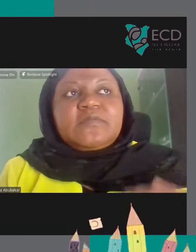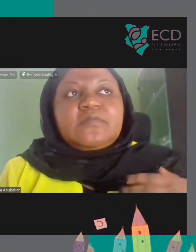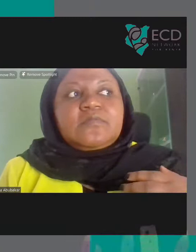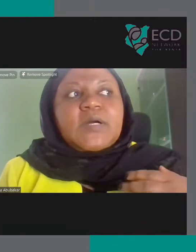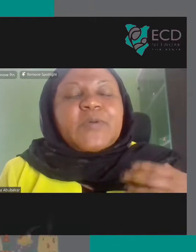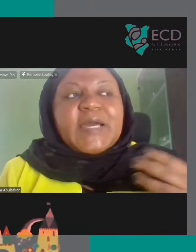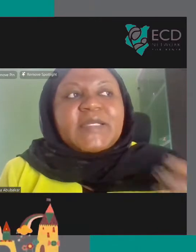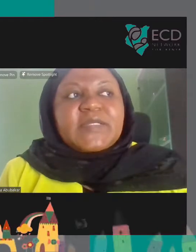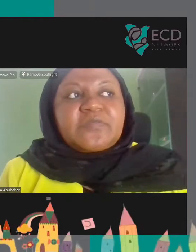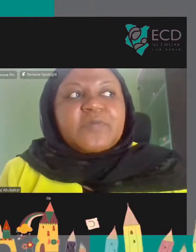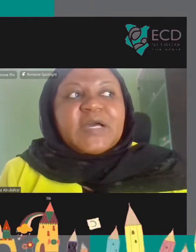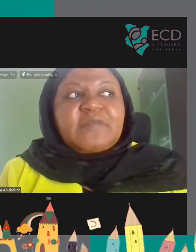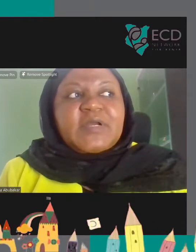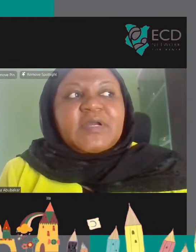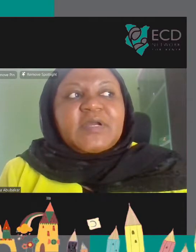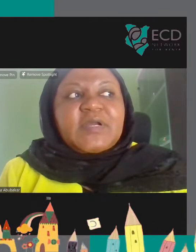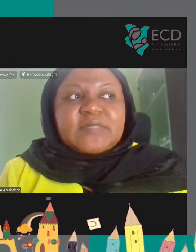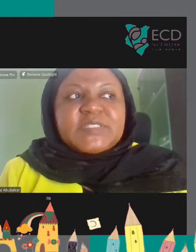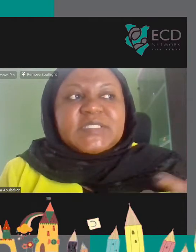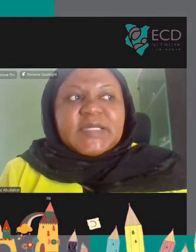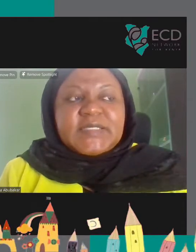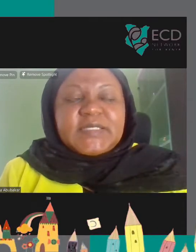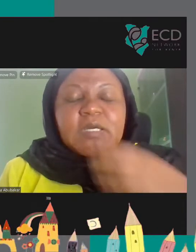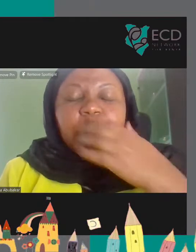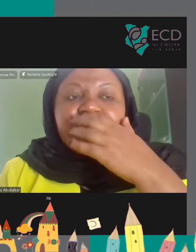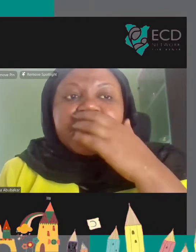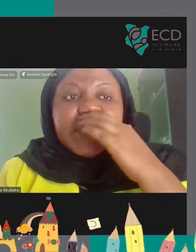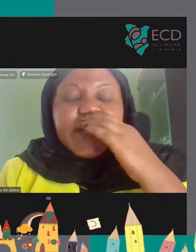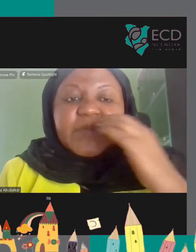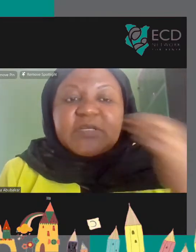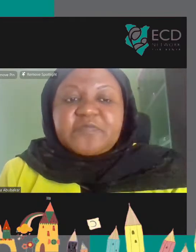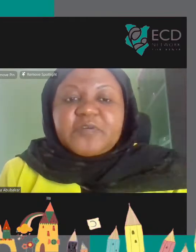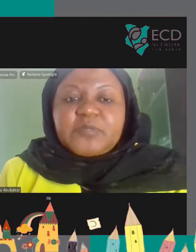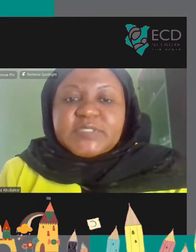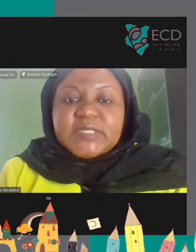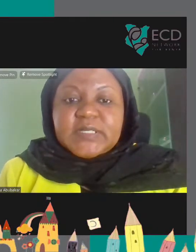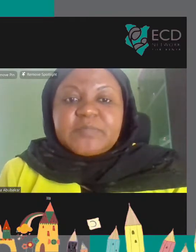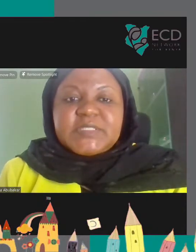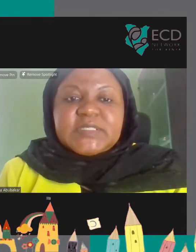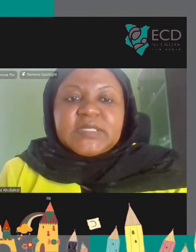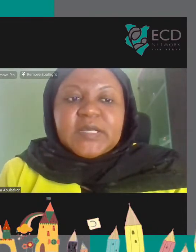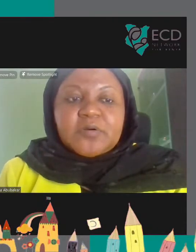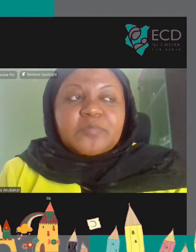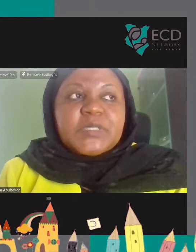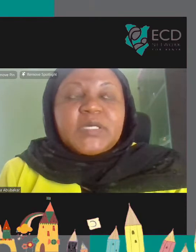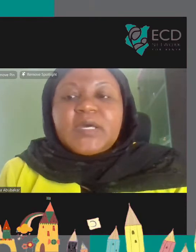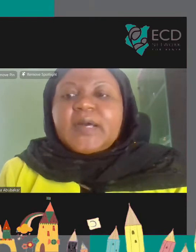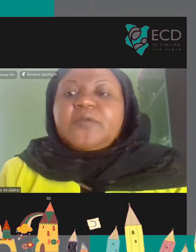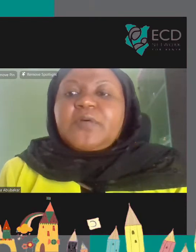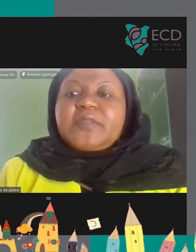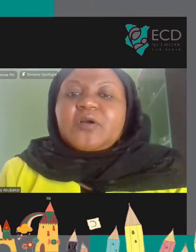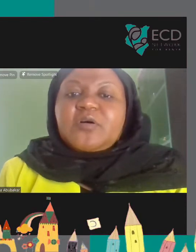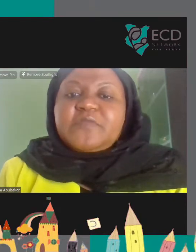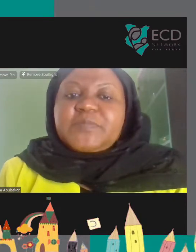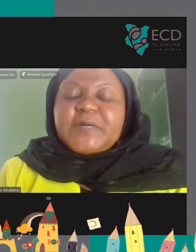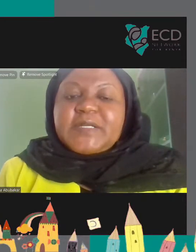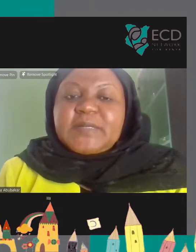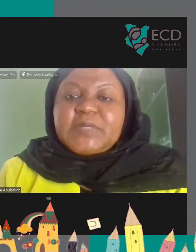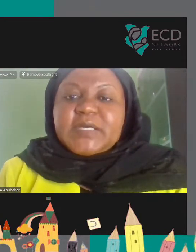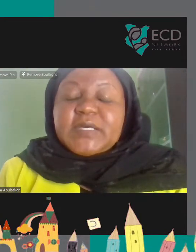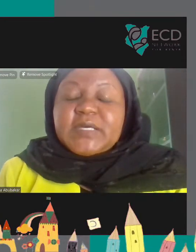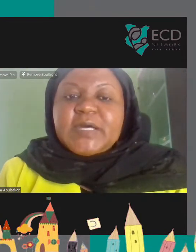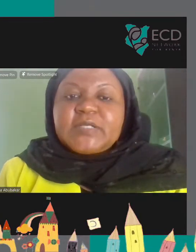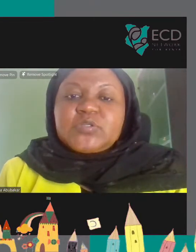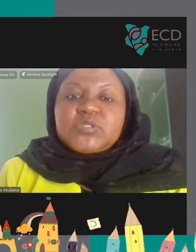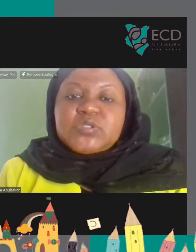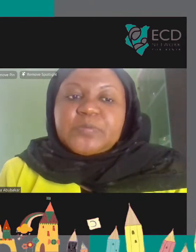have a long-term study within the urban informal settlements in Nairobi. And when the COVID